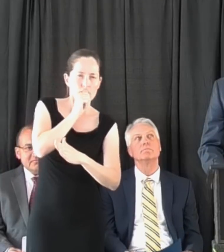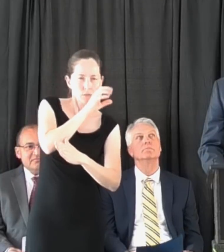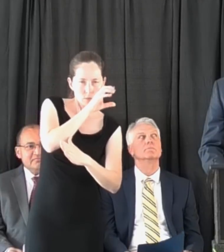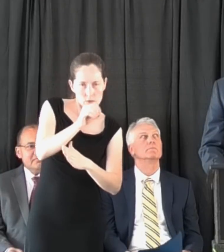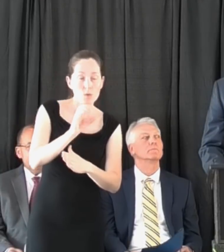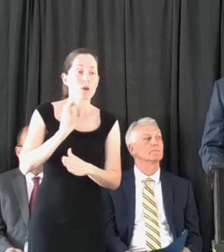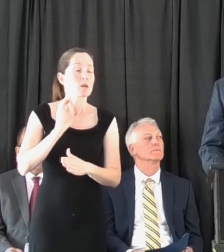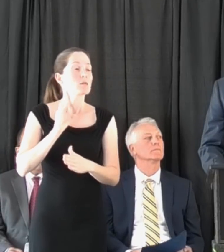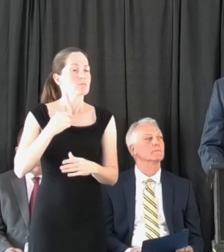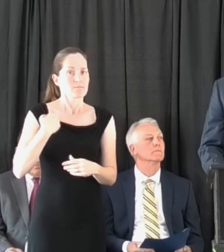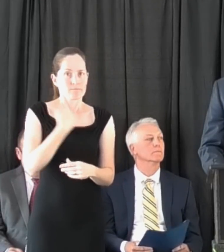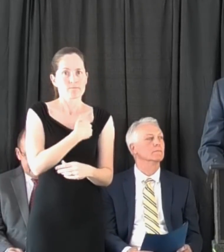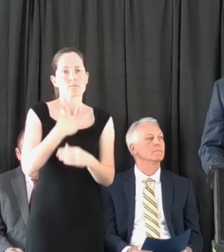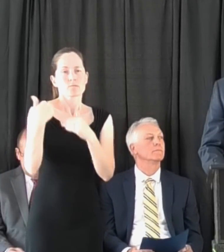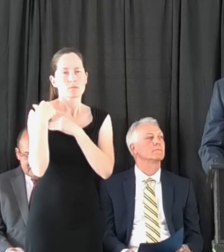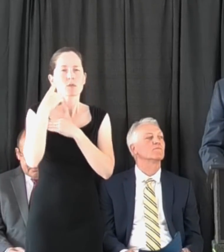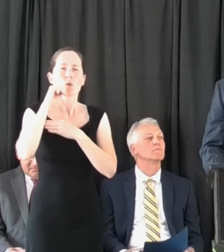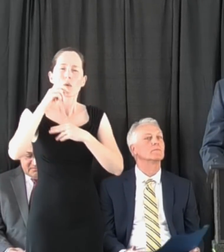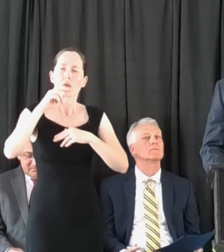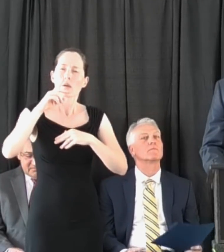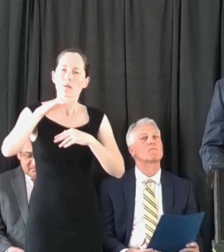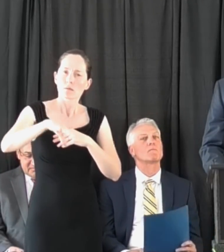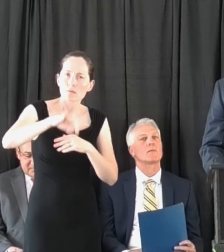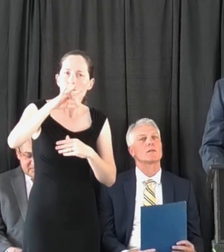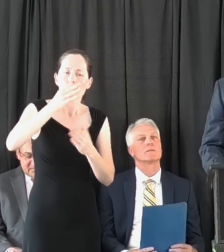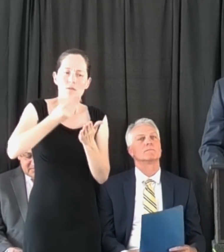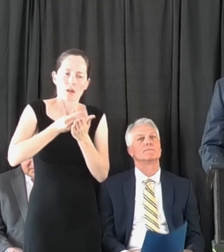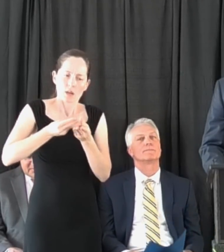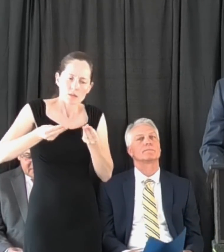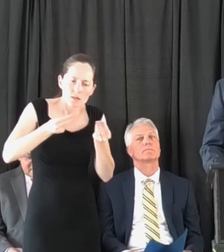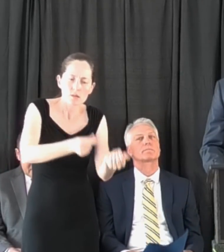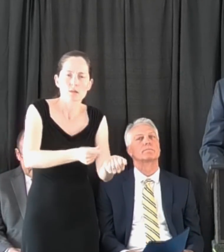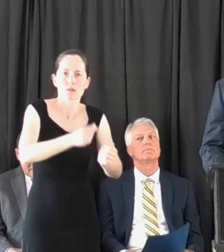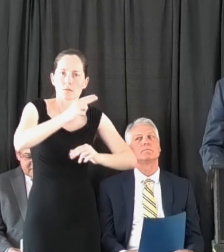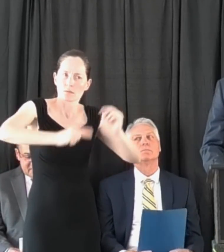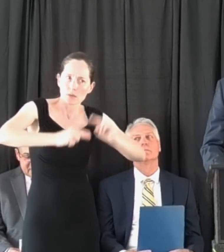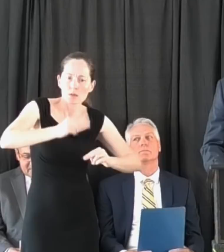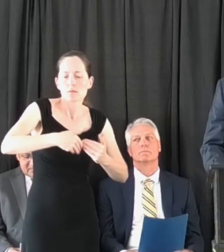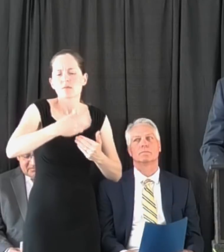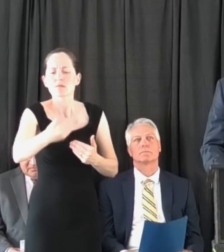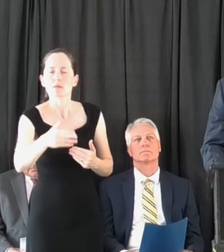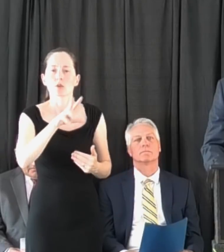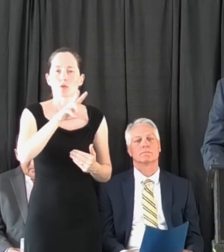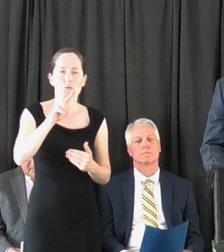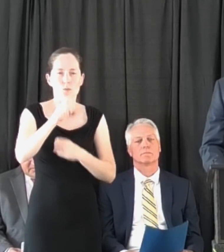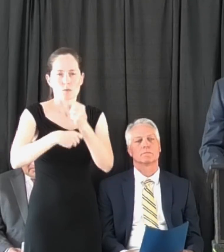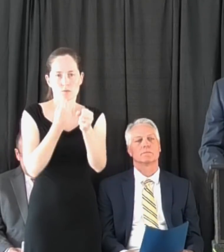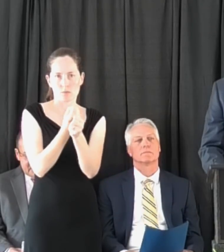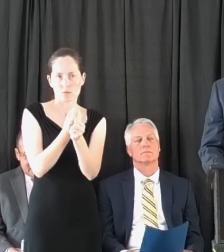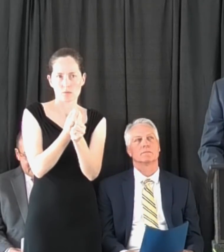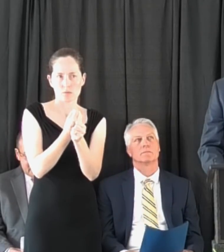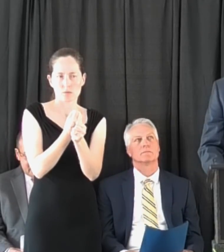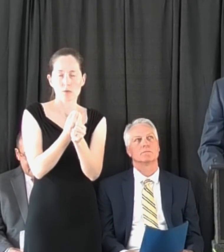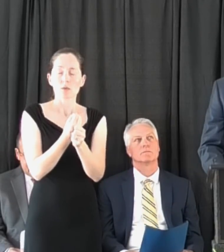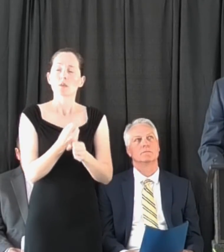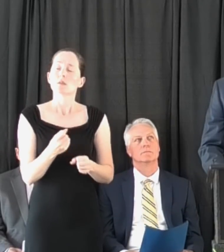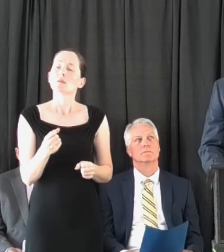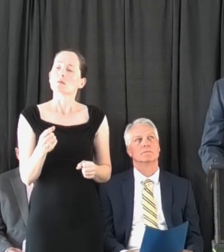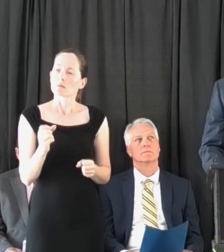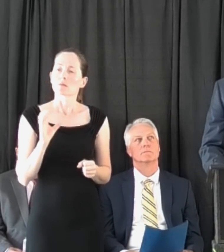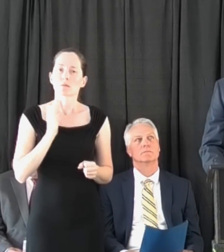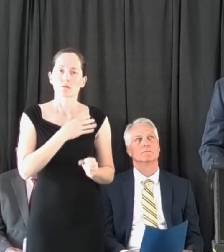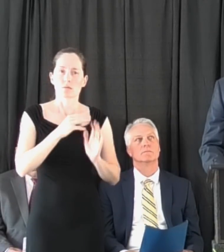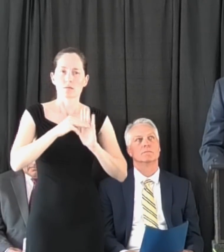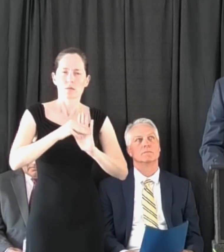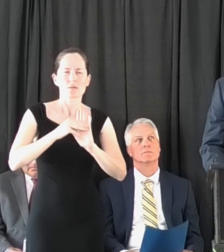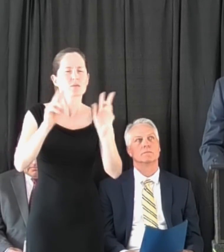building, financing, operating, and maintaining the new courthouse for the next 32 years. Additionally, the model we're using here is